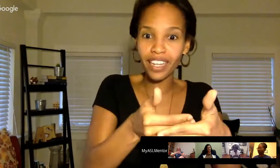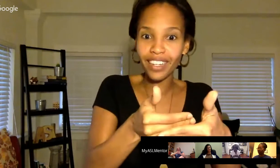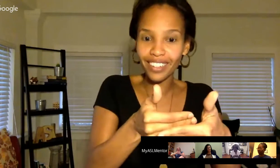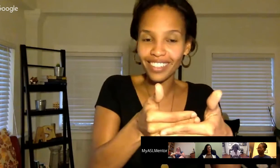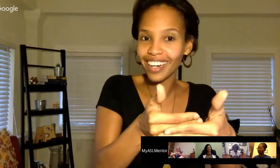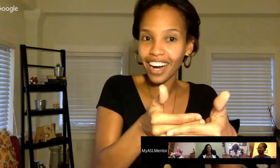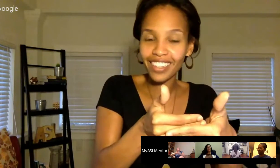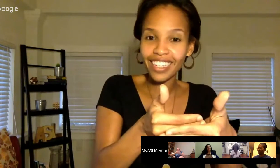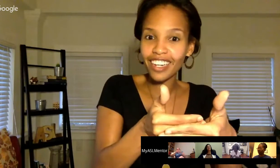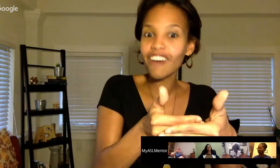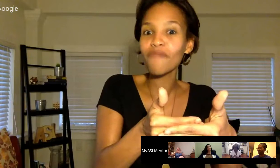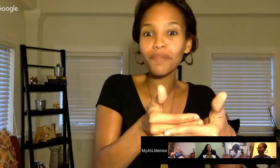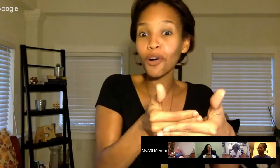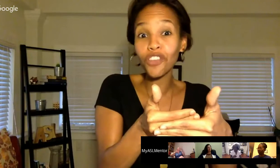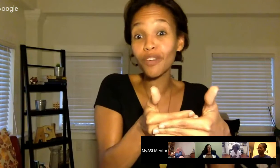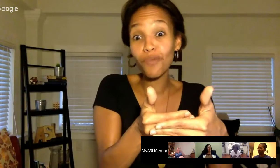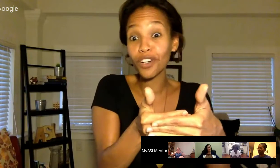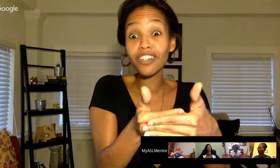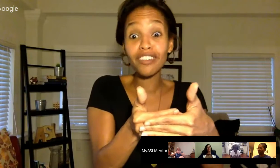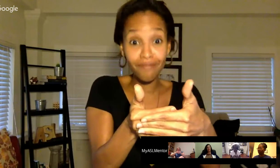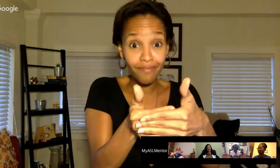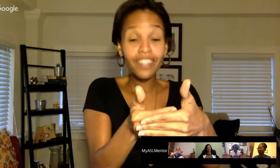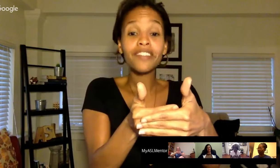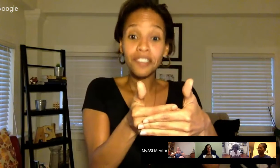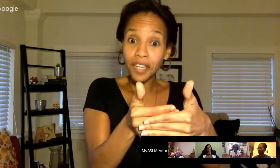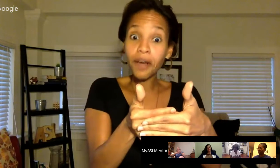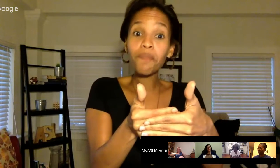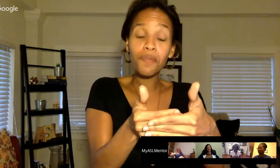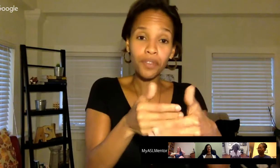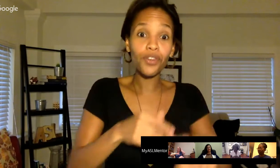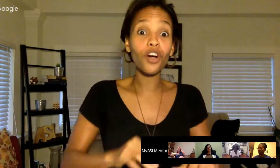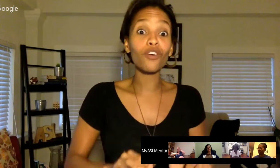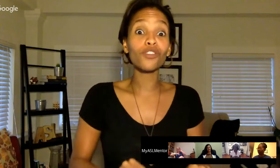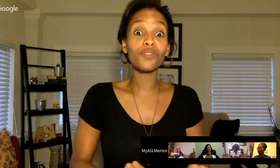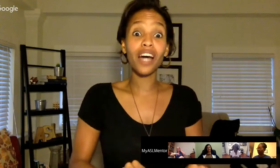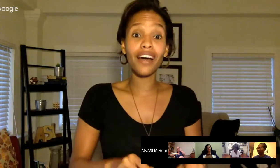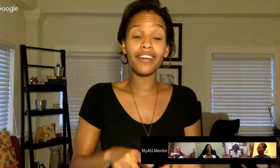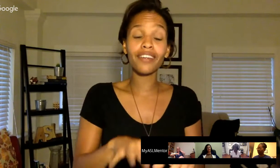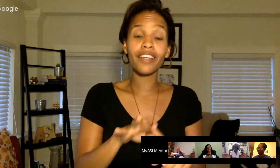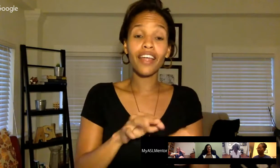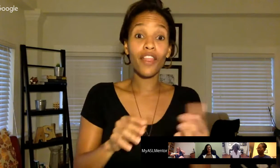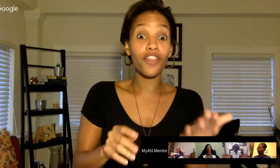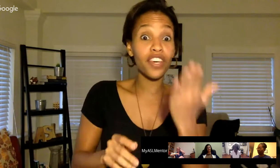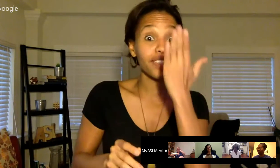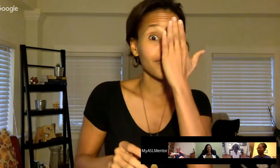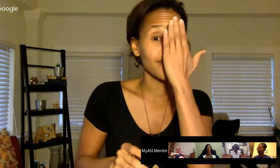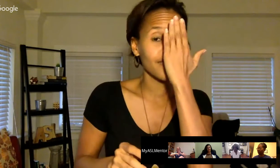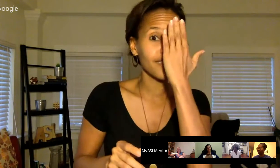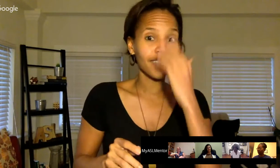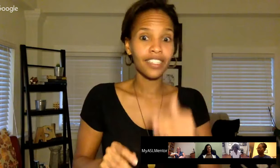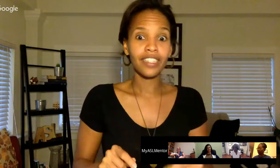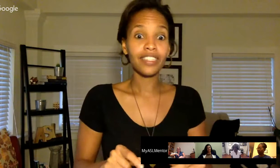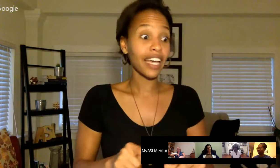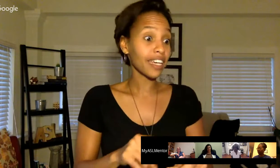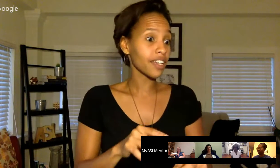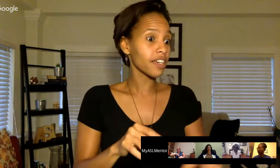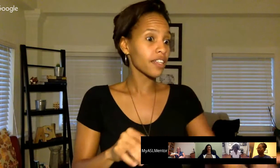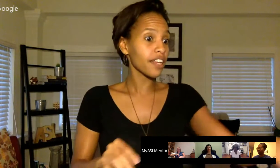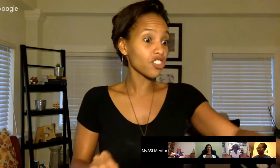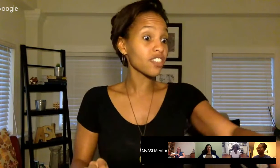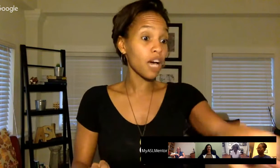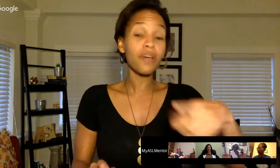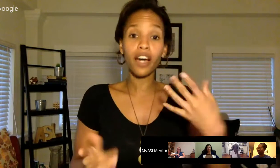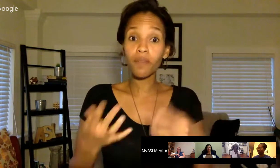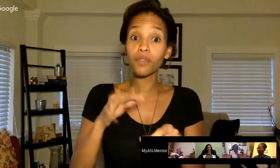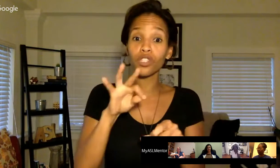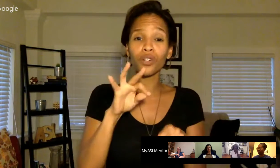up on it, oddly enough, but both of them work. Yep. You can also sign this, like the